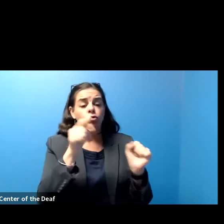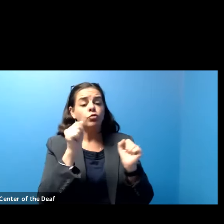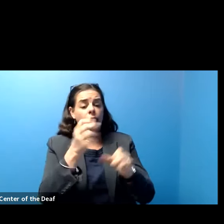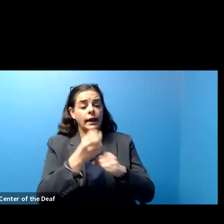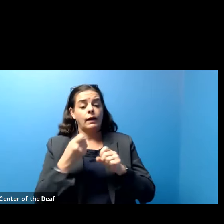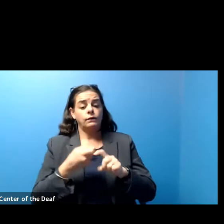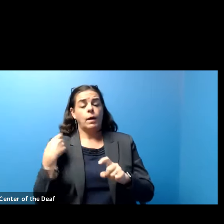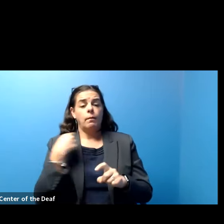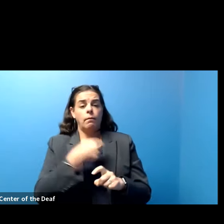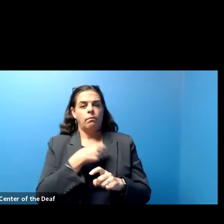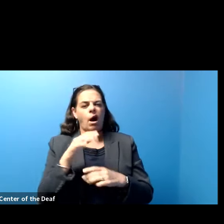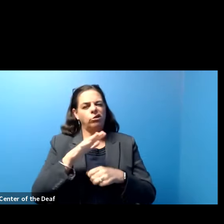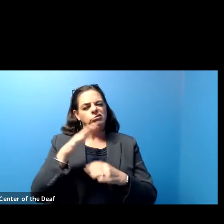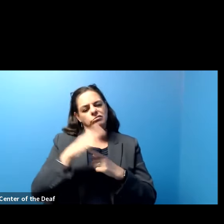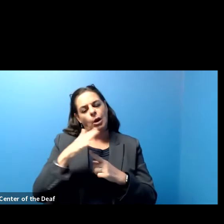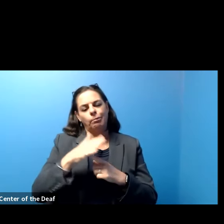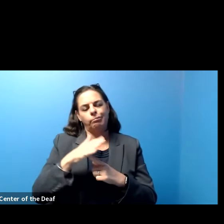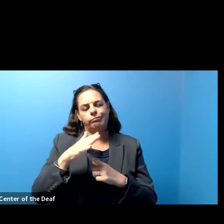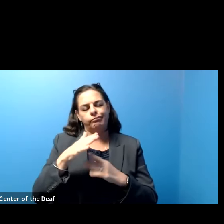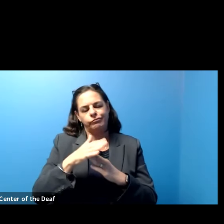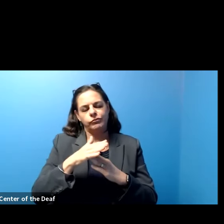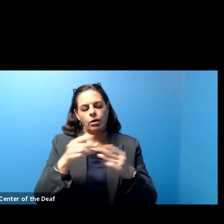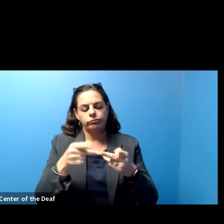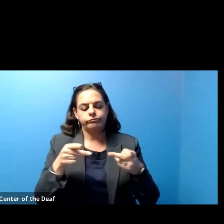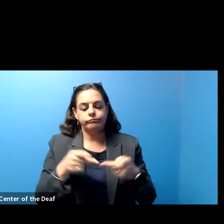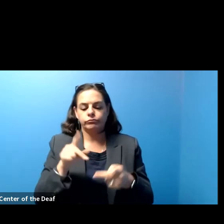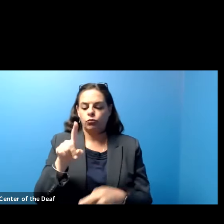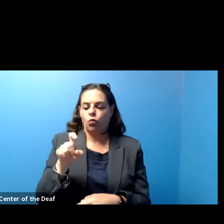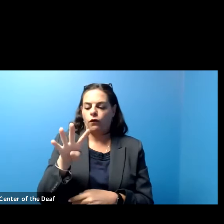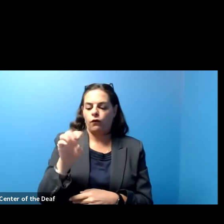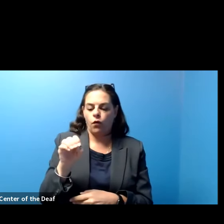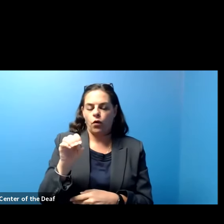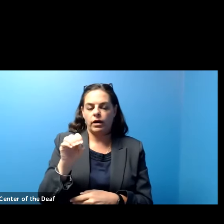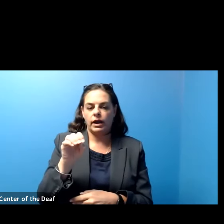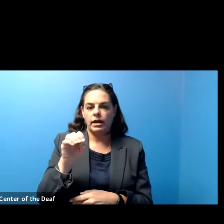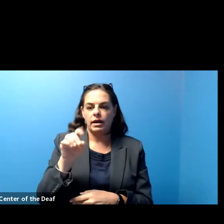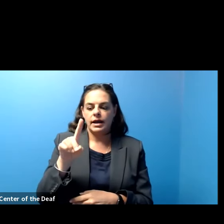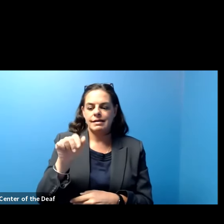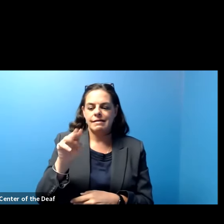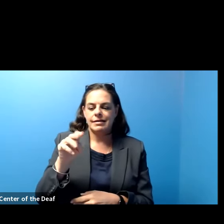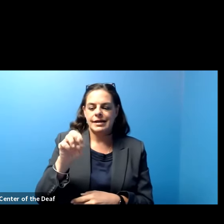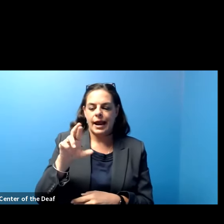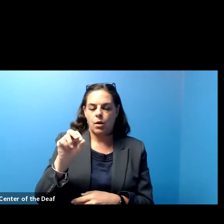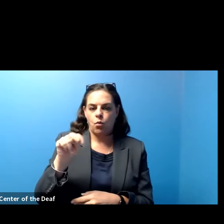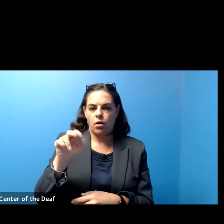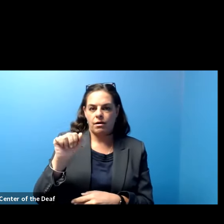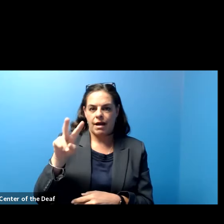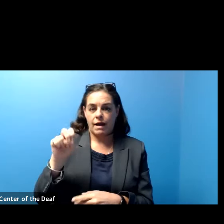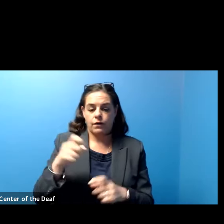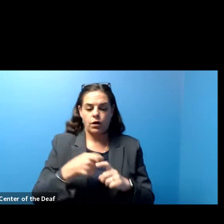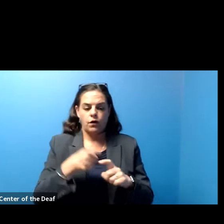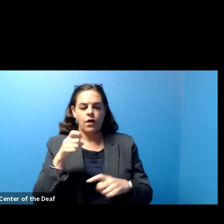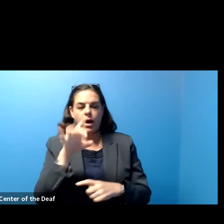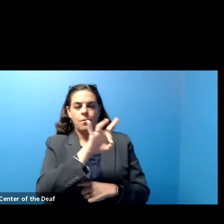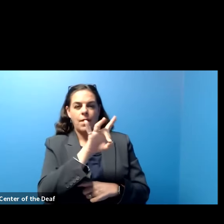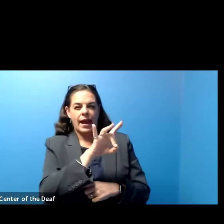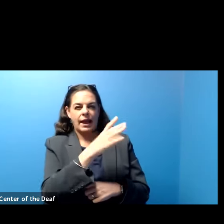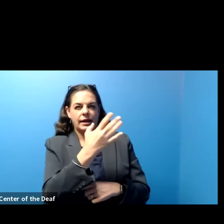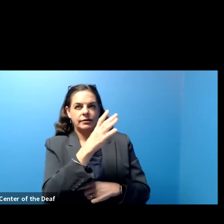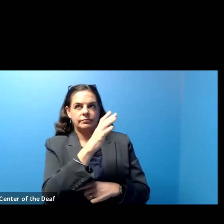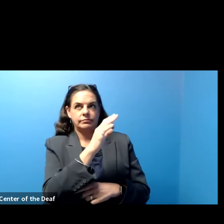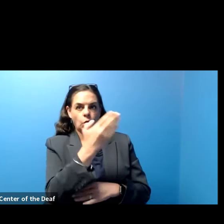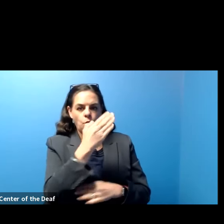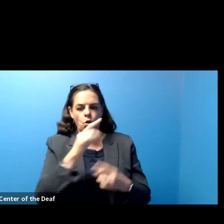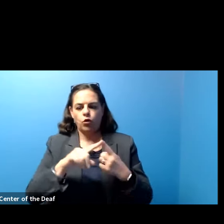main location at 140 Dameron Avenue between 8 a.m. and 4:30 p.m. Monday through Friday. We also have